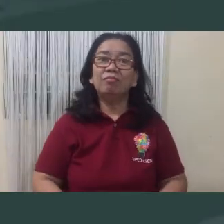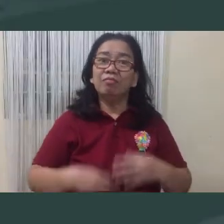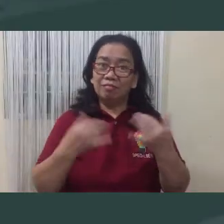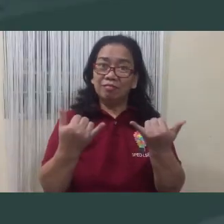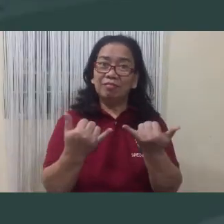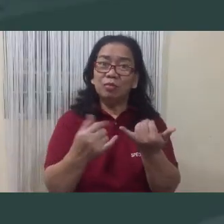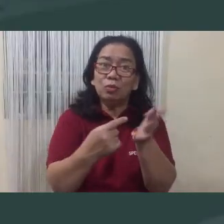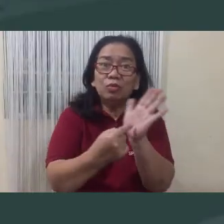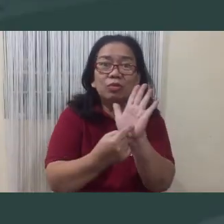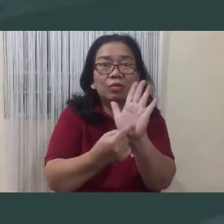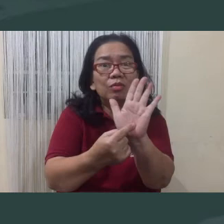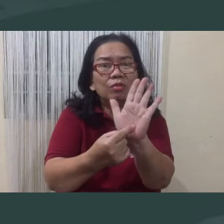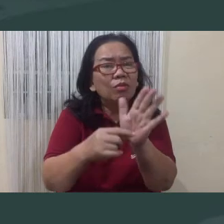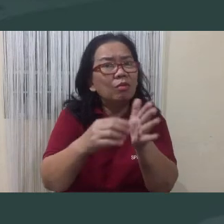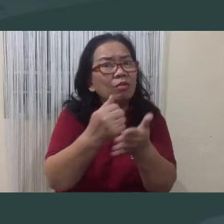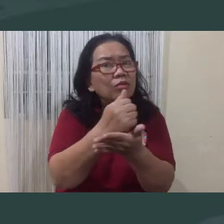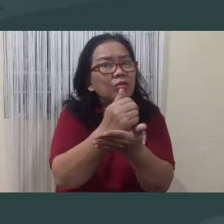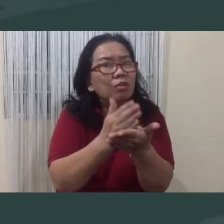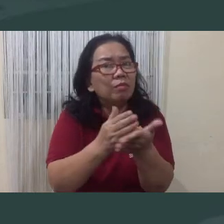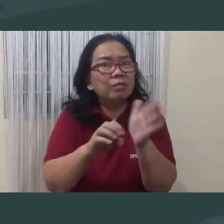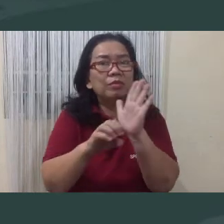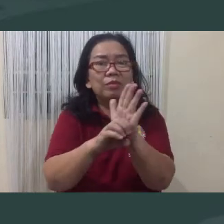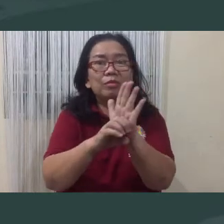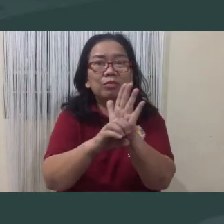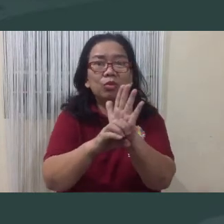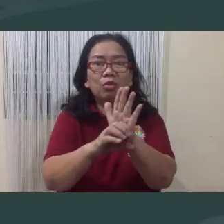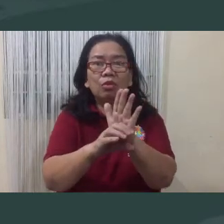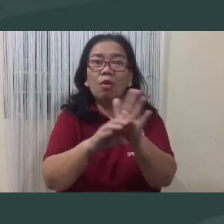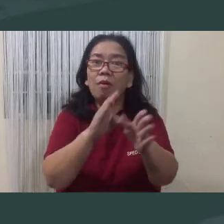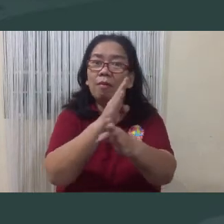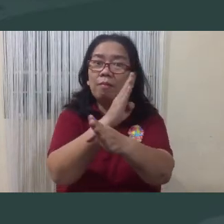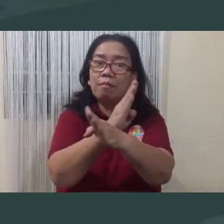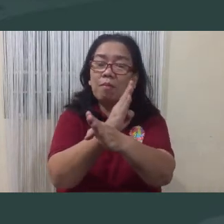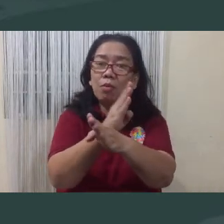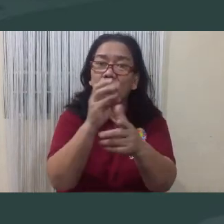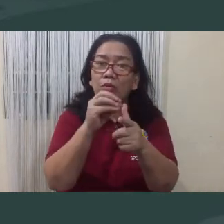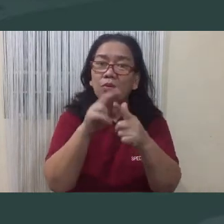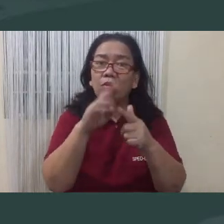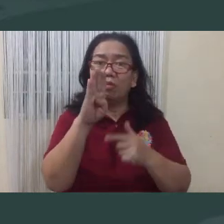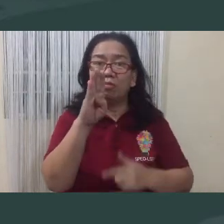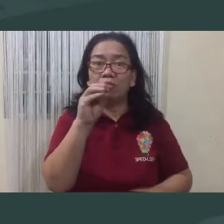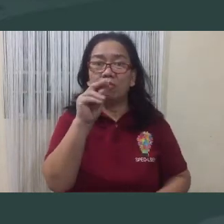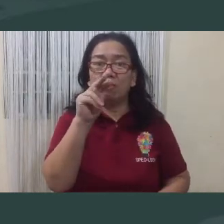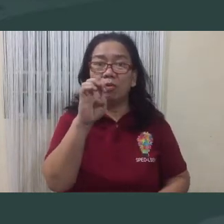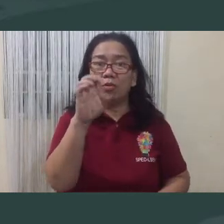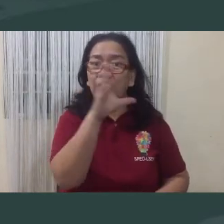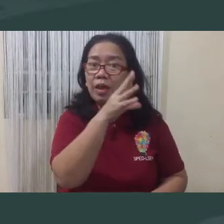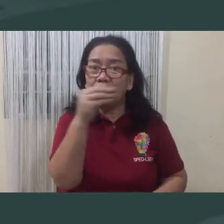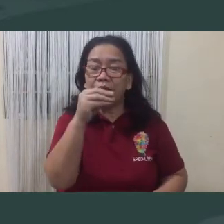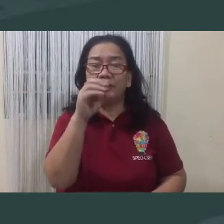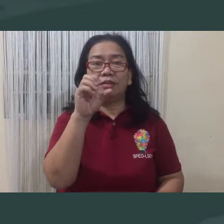Here are some examples of bone and muscle injuries.